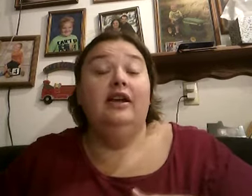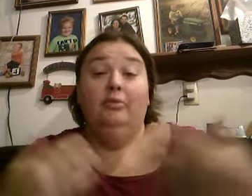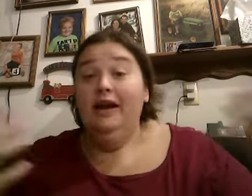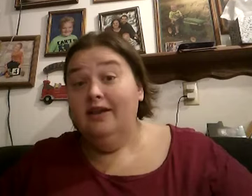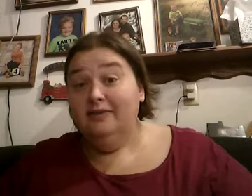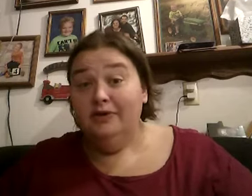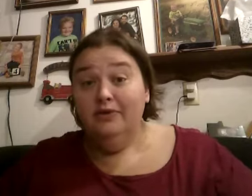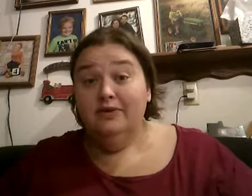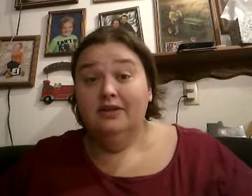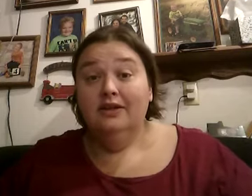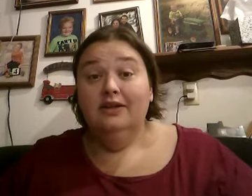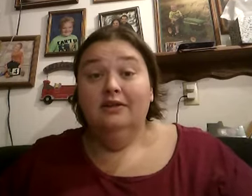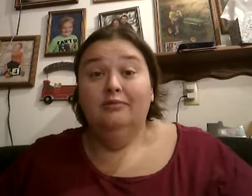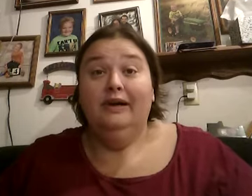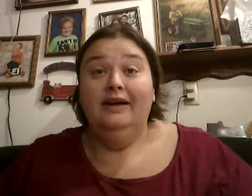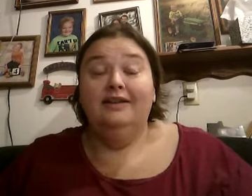don't mind, it gives some views. But,